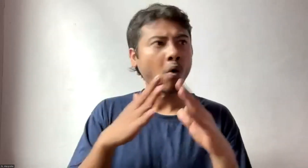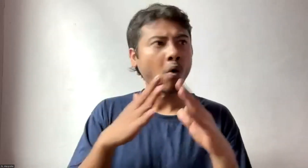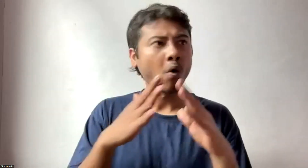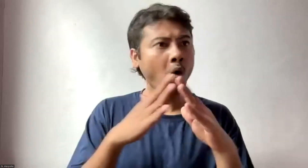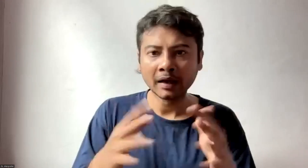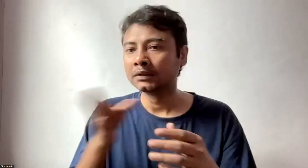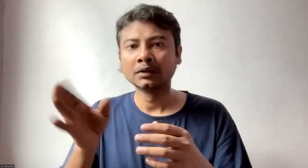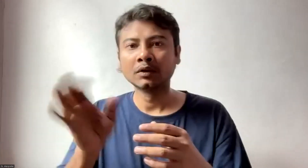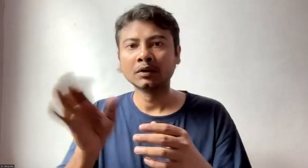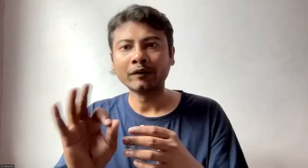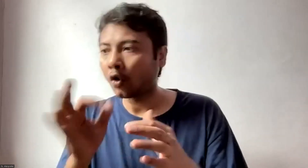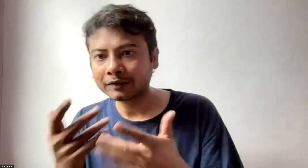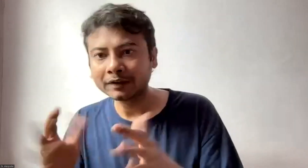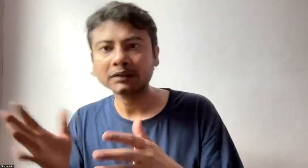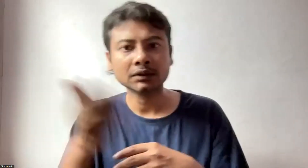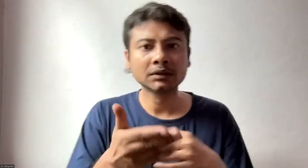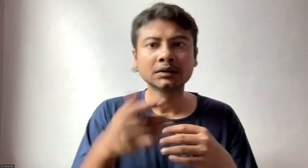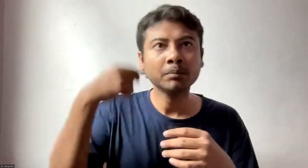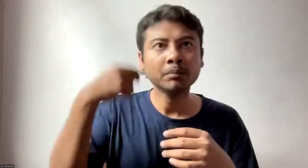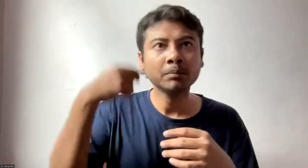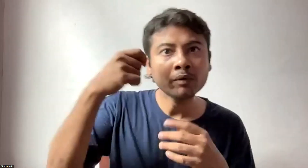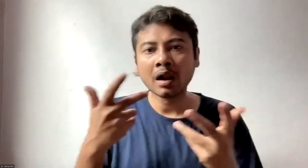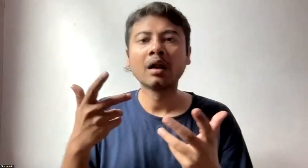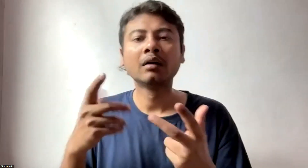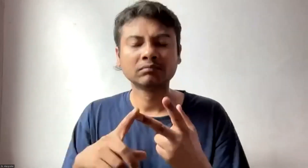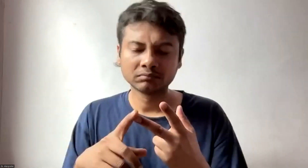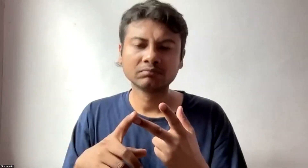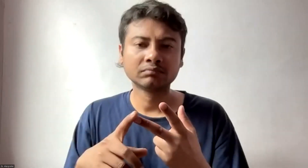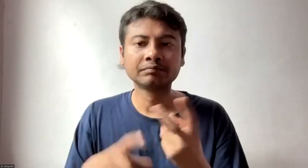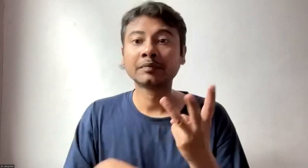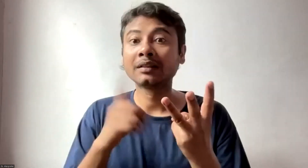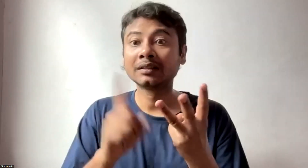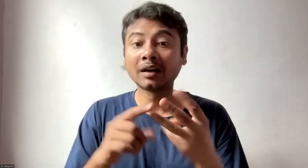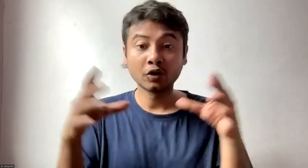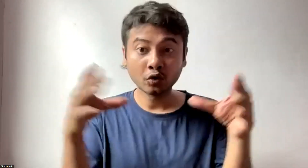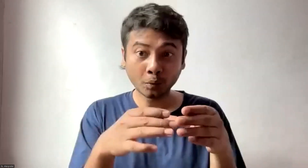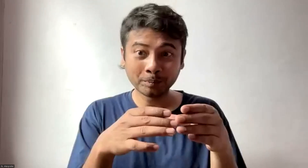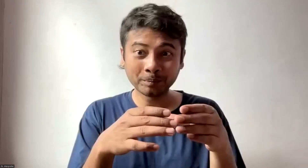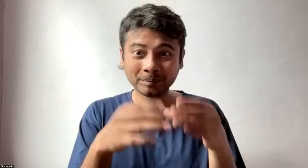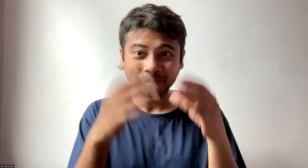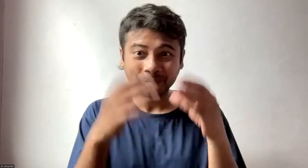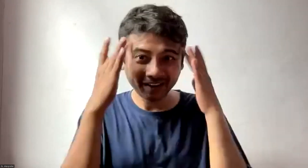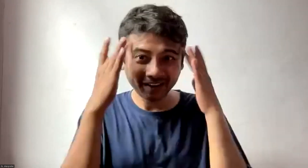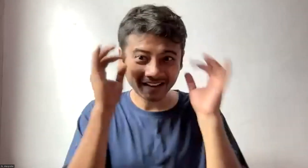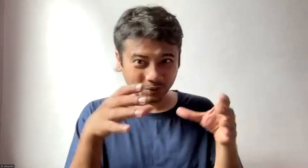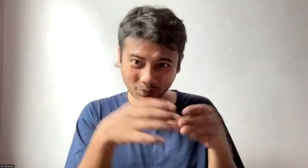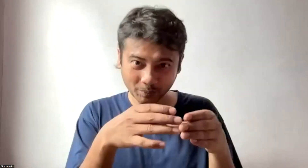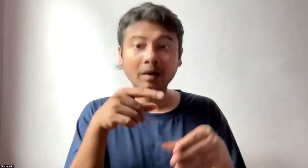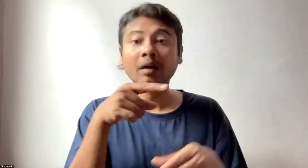like nightlife, they like clubs, they like to go out and attend discos and dancing,